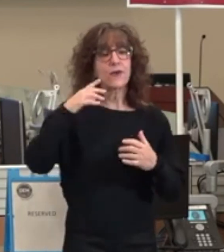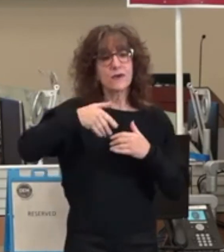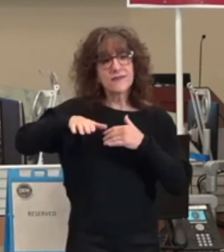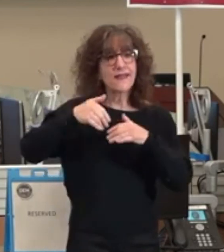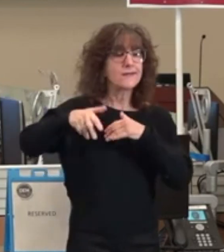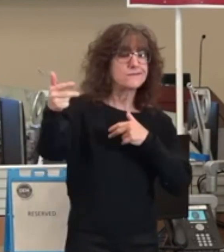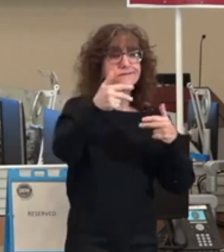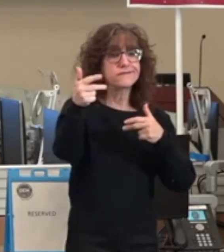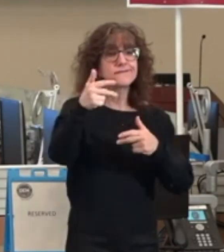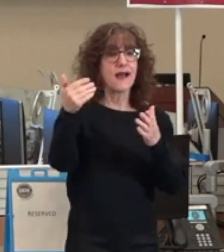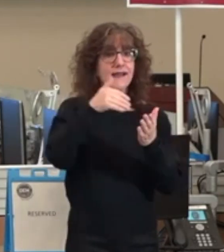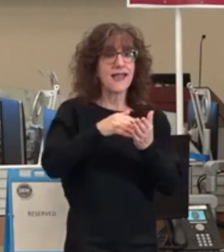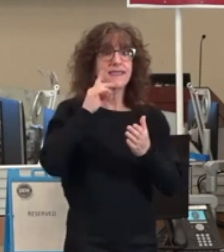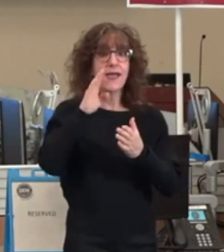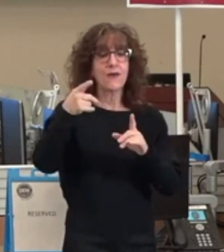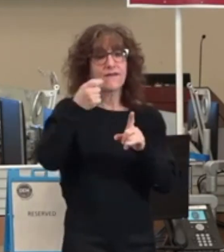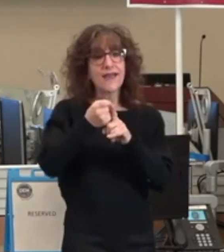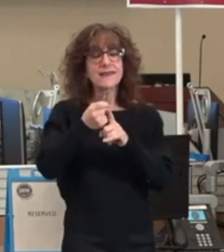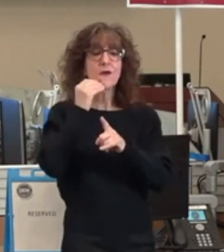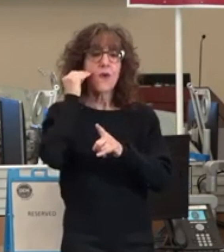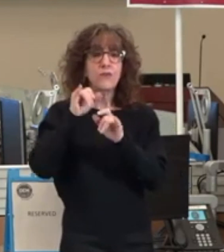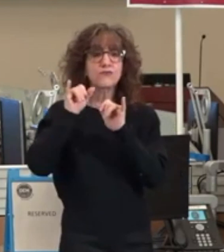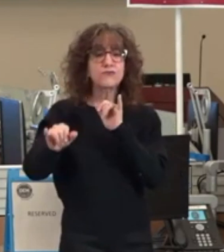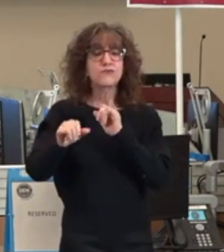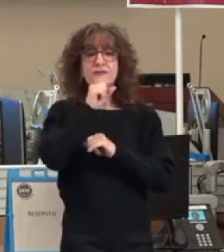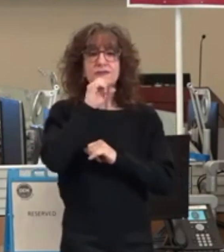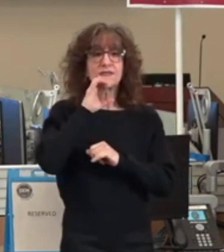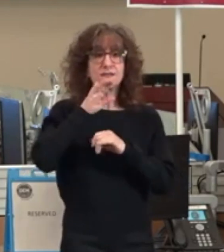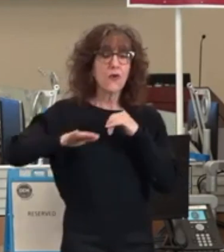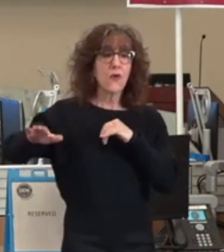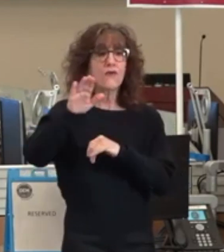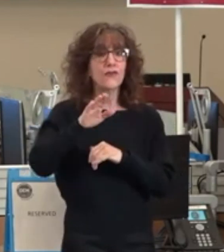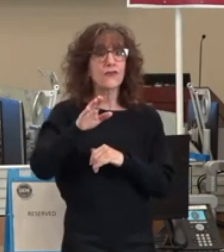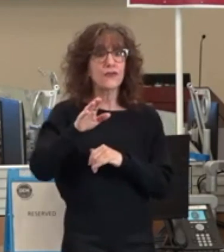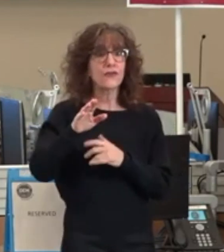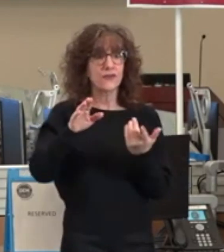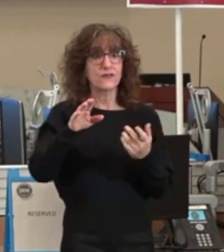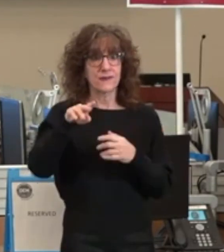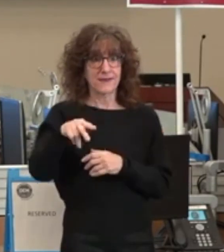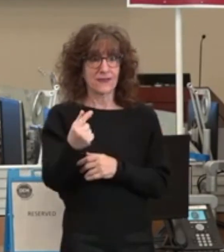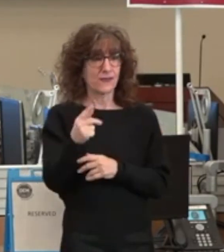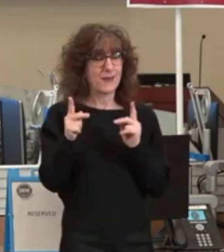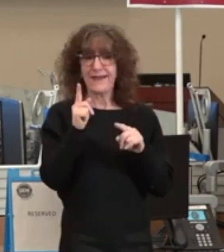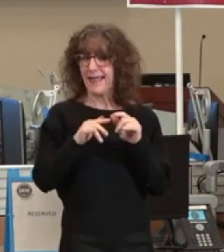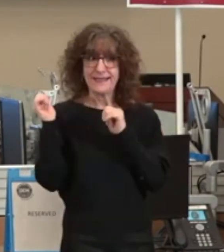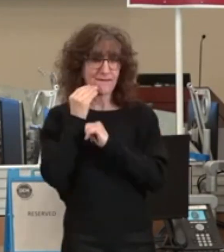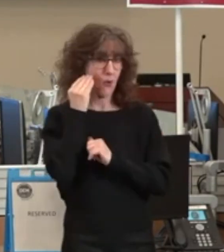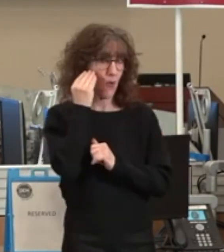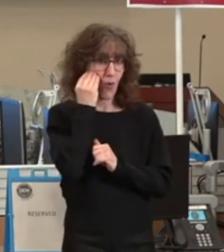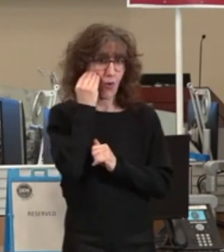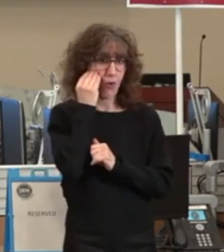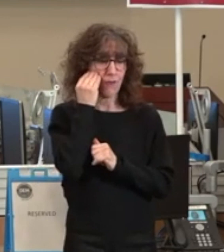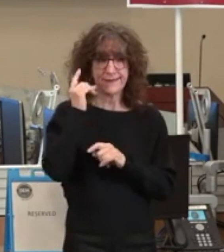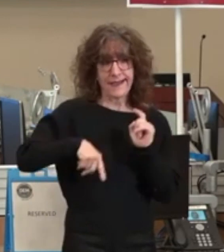those units out again, and they will be vaccinating homebound seniors across the county, meaning those who are not mobile, who are not able to come